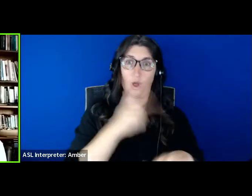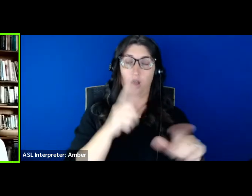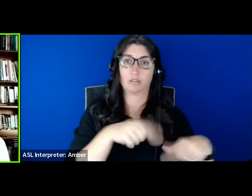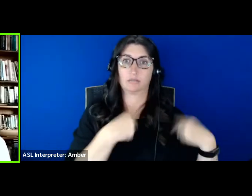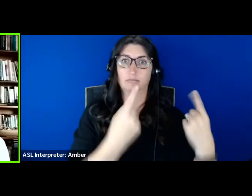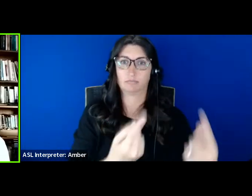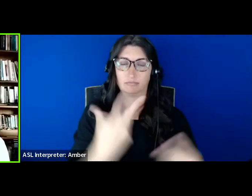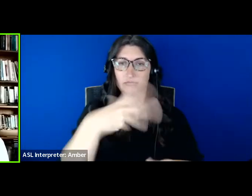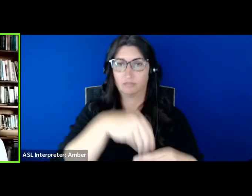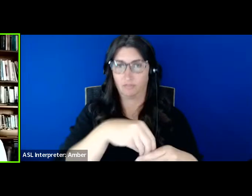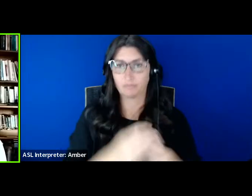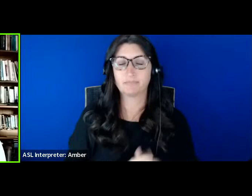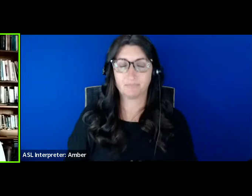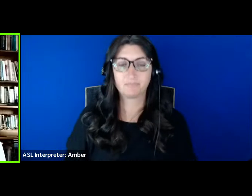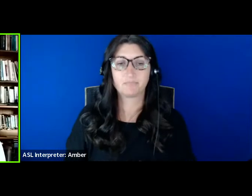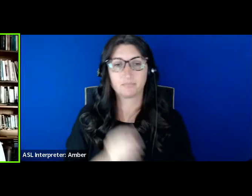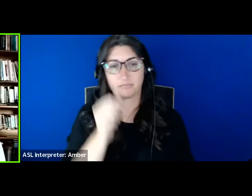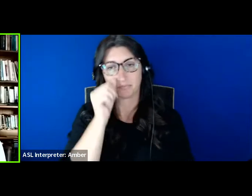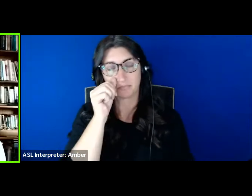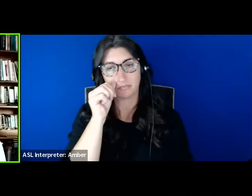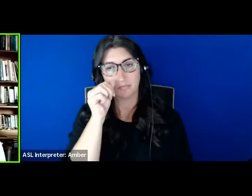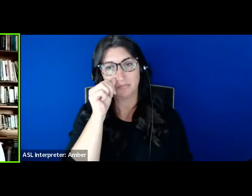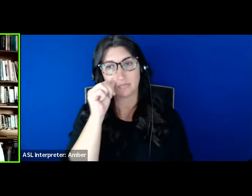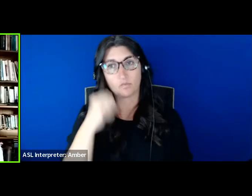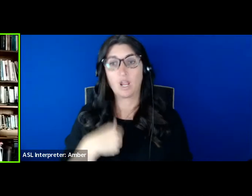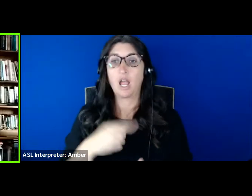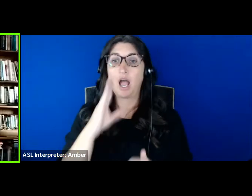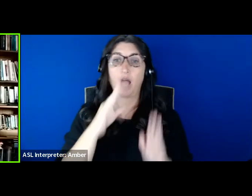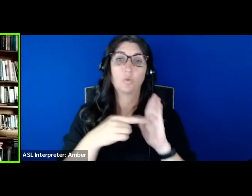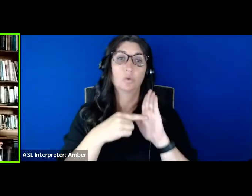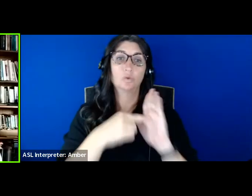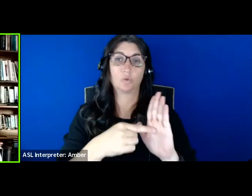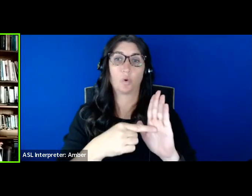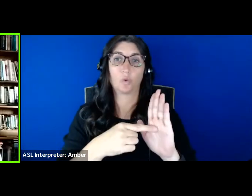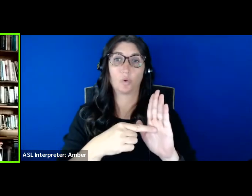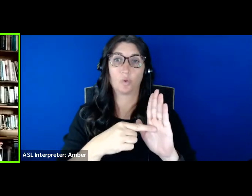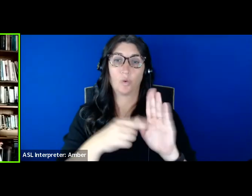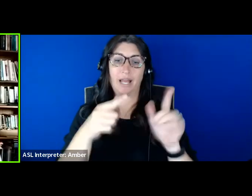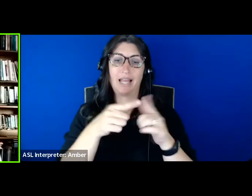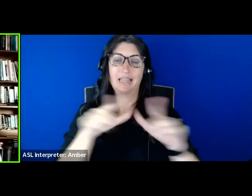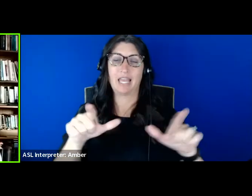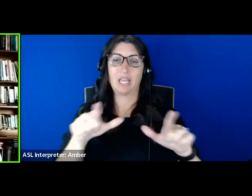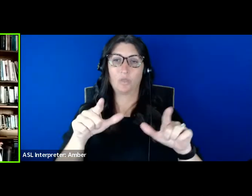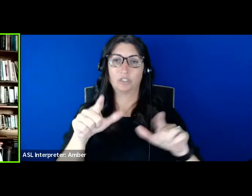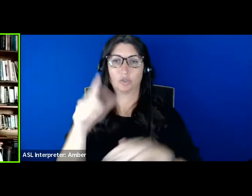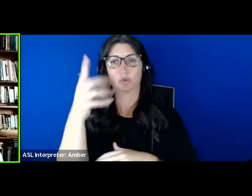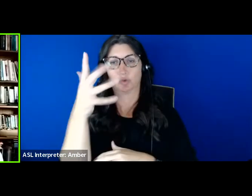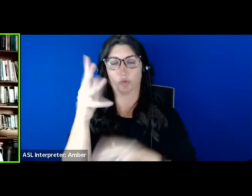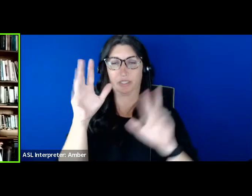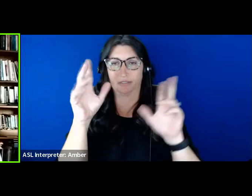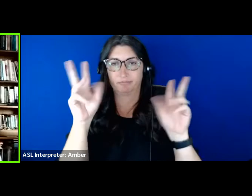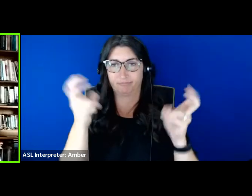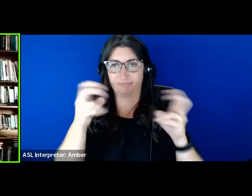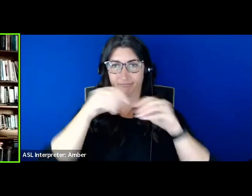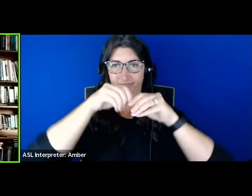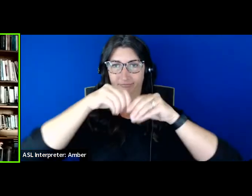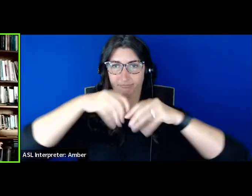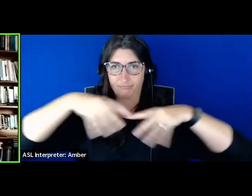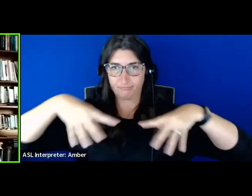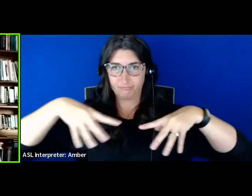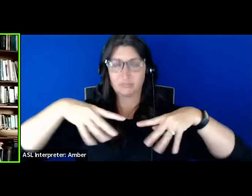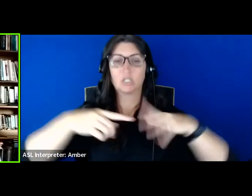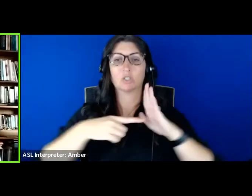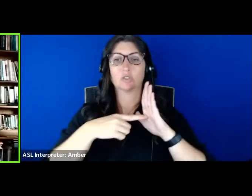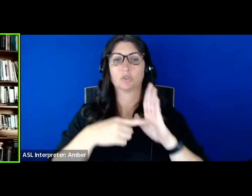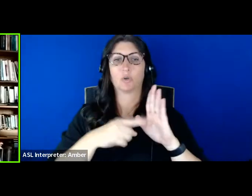of it. Now, what I'm going to show you is a language tree. Just to show you that about